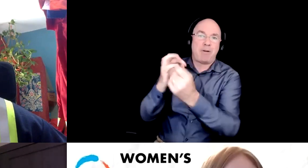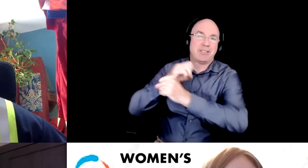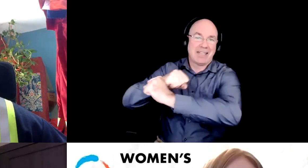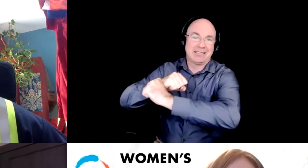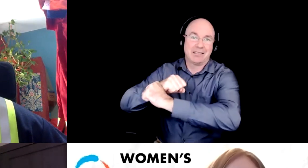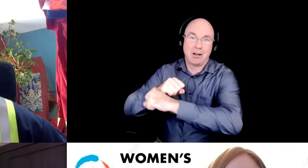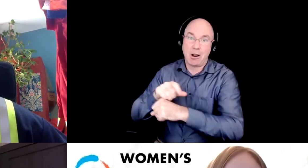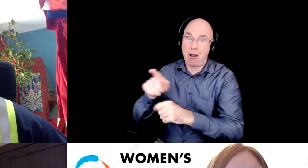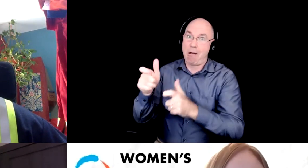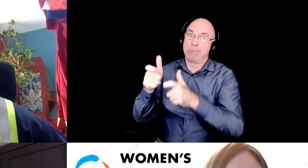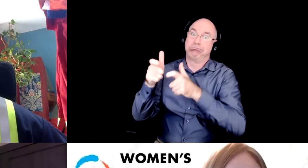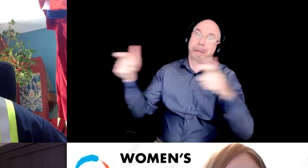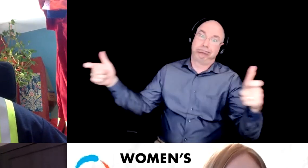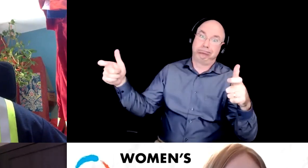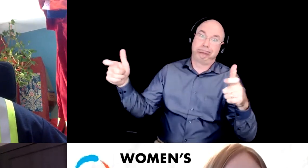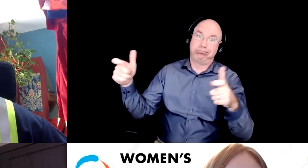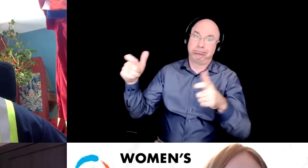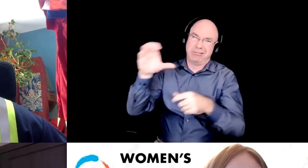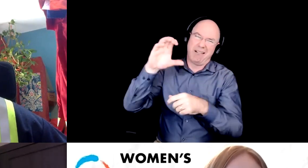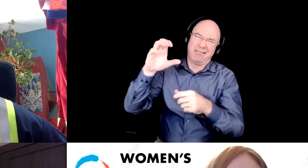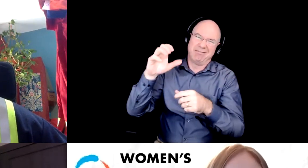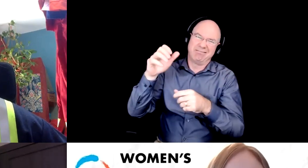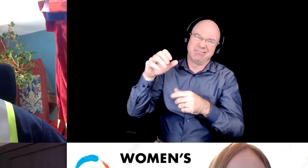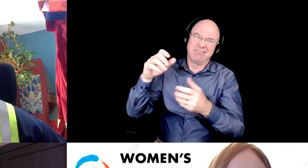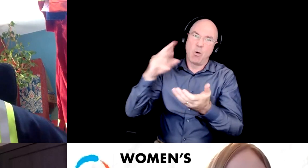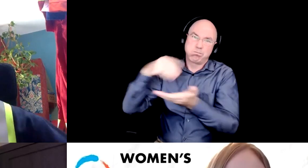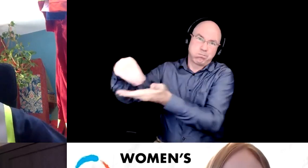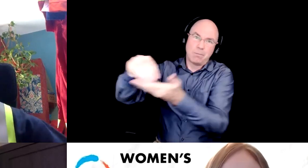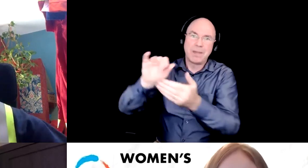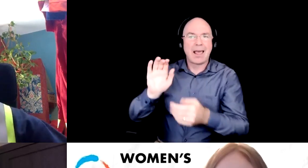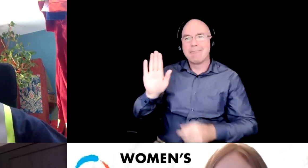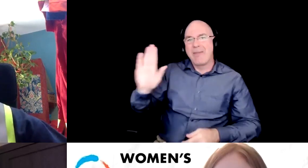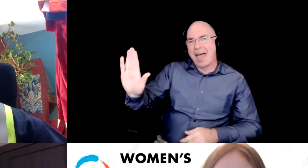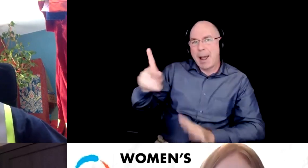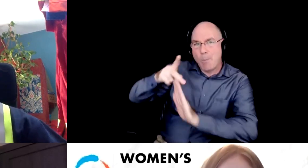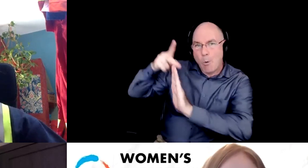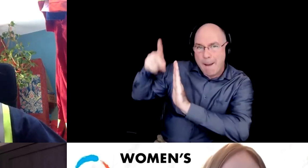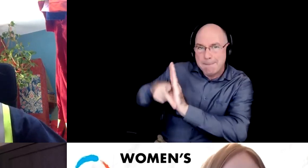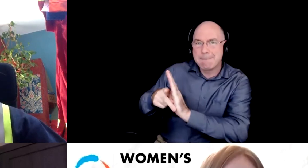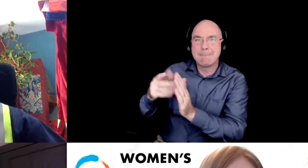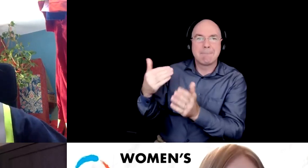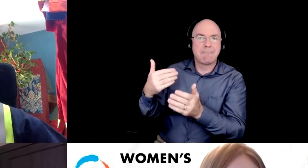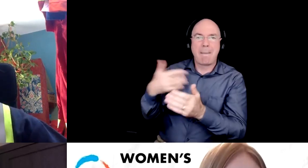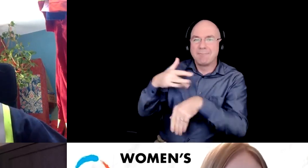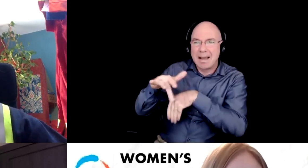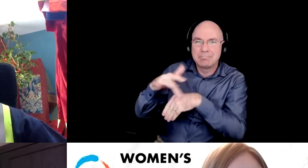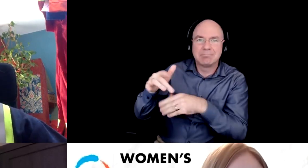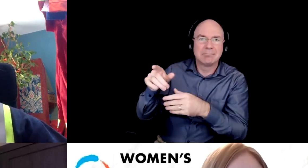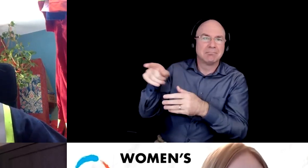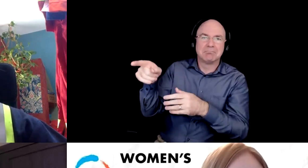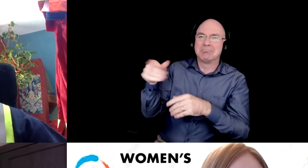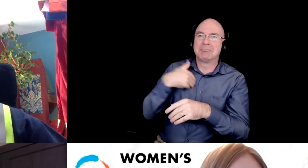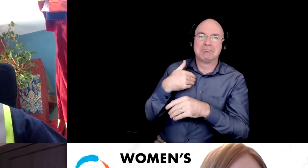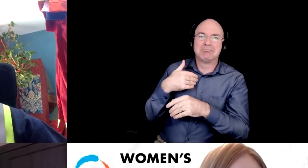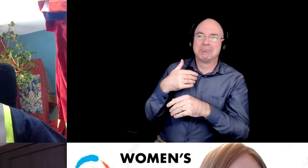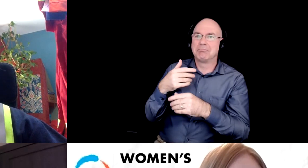really big purchaser, and she can speak to some of the programs that are available and maybe speak to some of